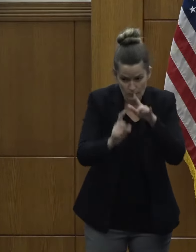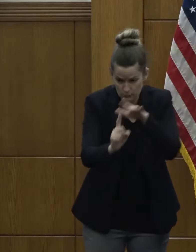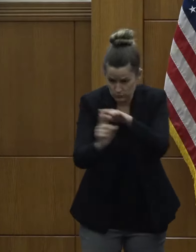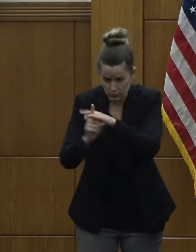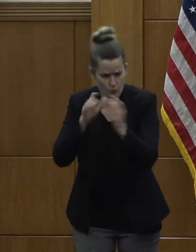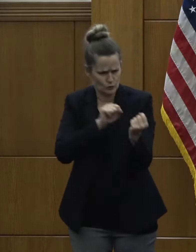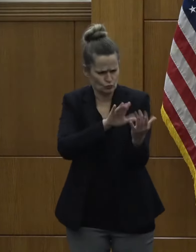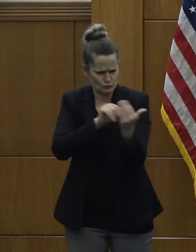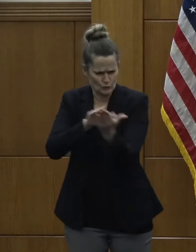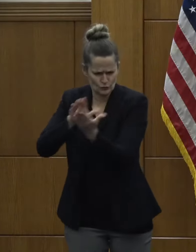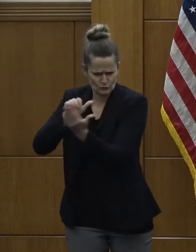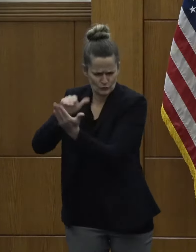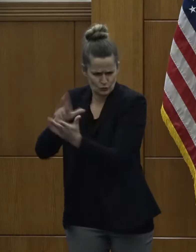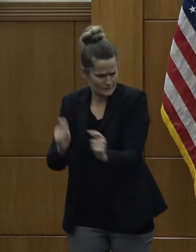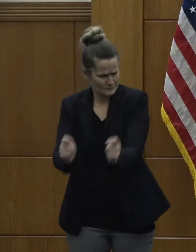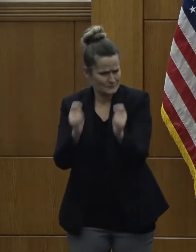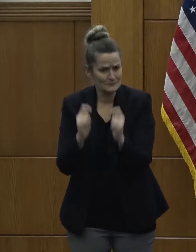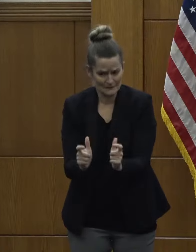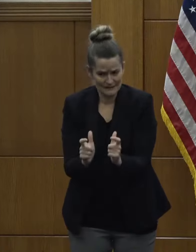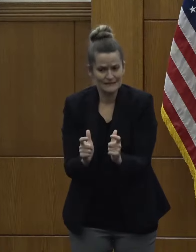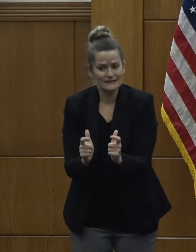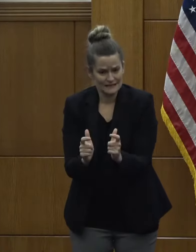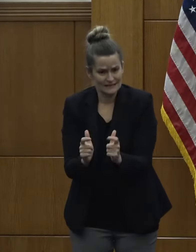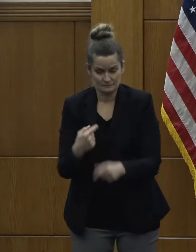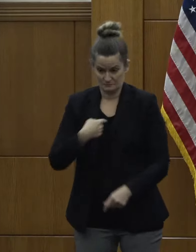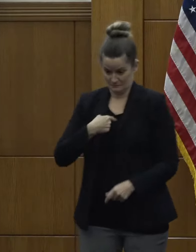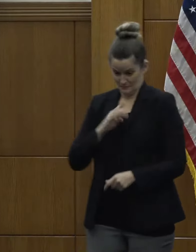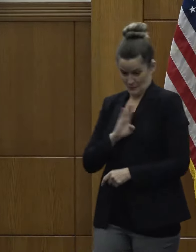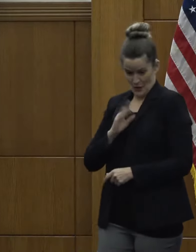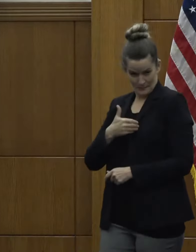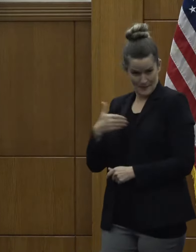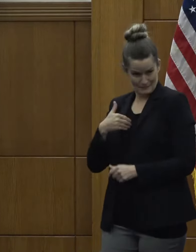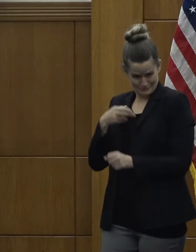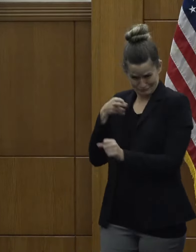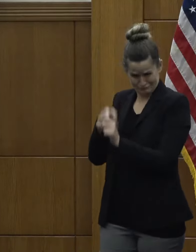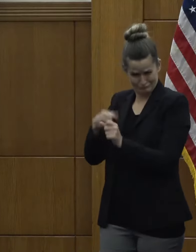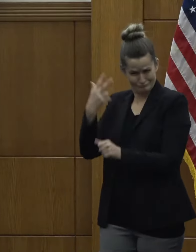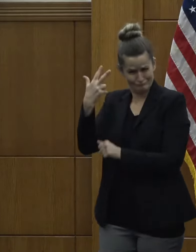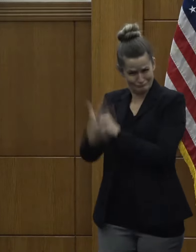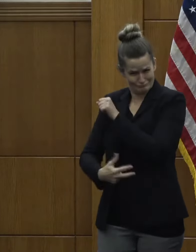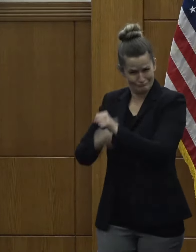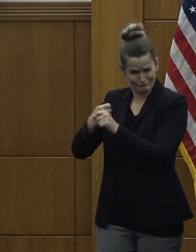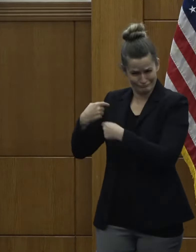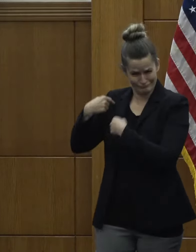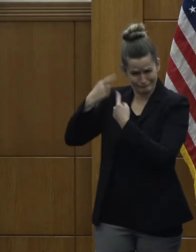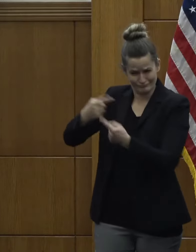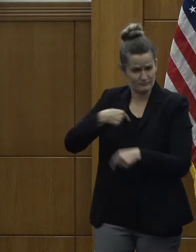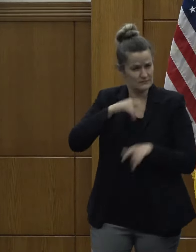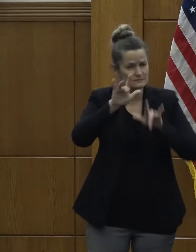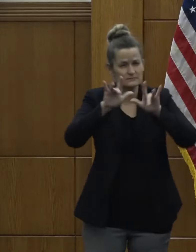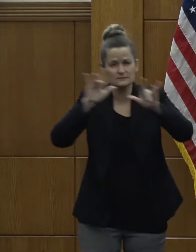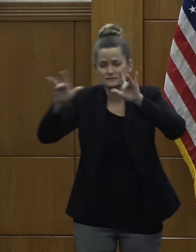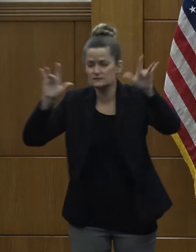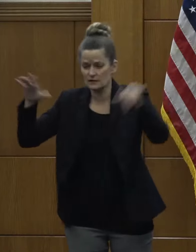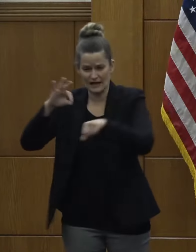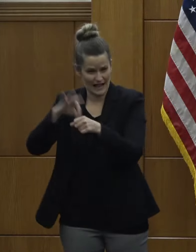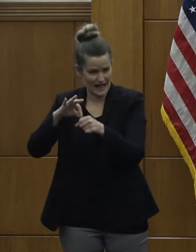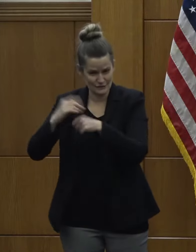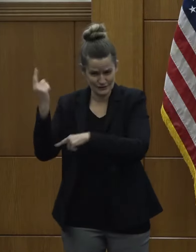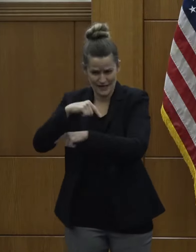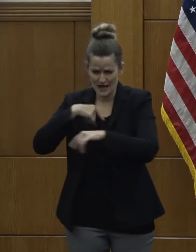member in Chesterfield for 3 years, that was one of the things that I did on election day. I would visit 27 precincts throughout the day and make sure that they had the supplies